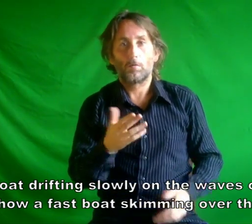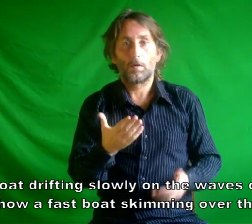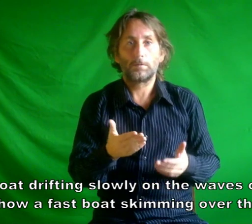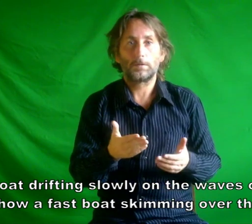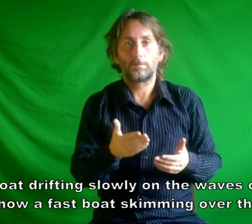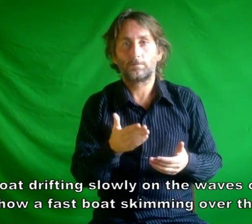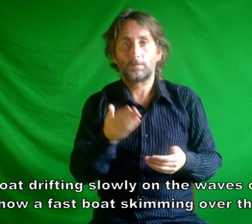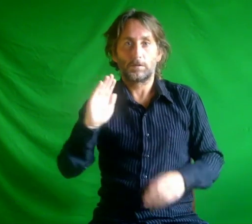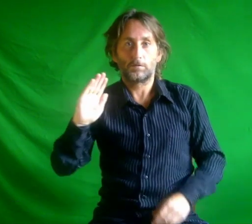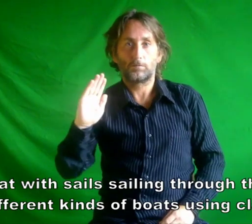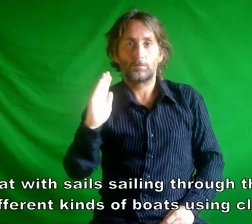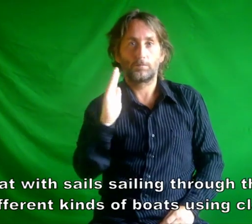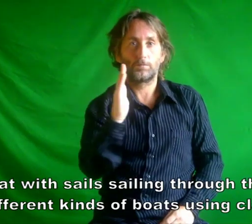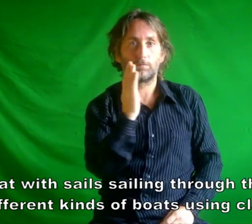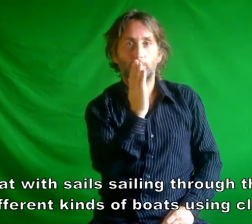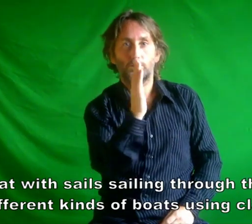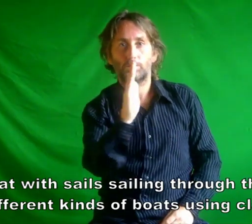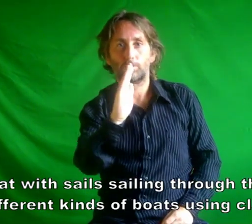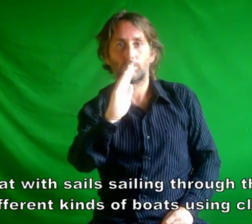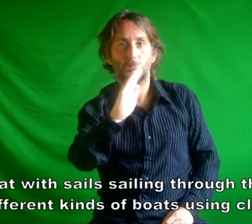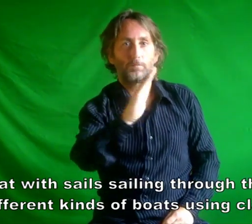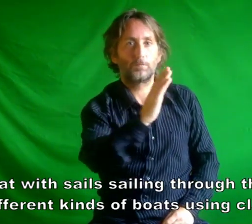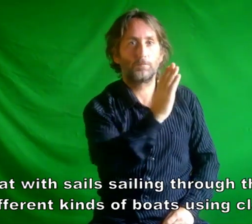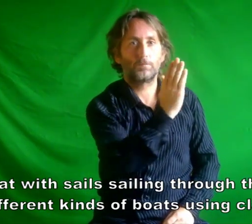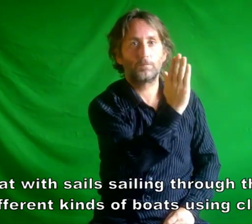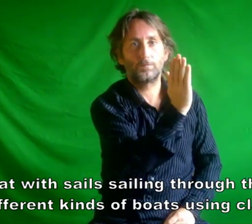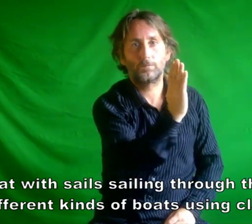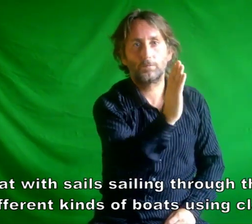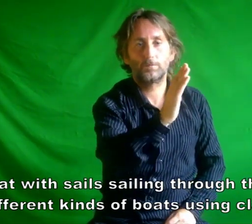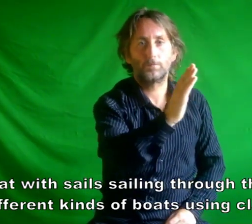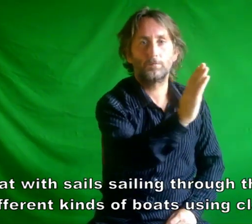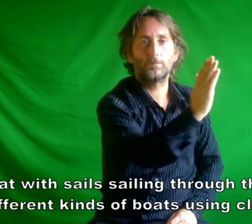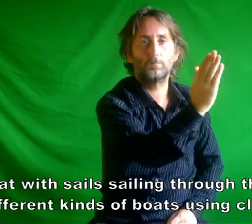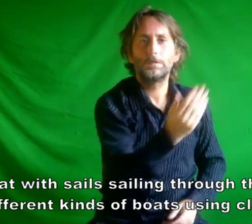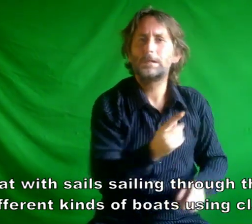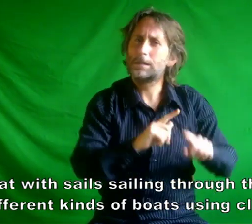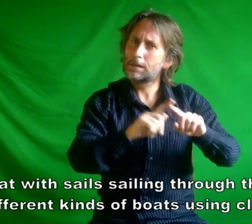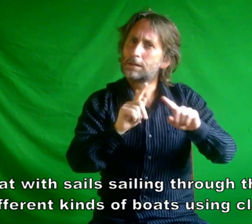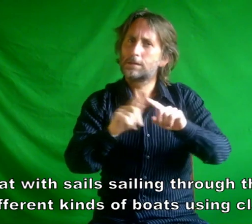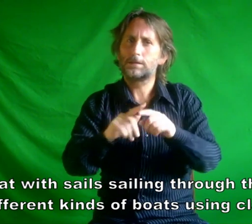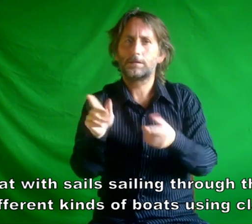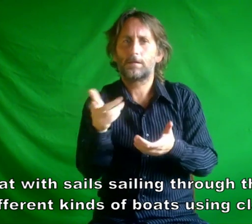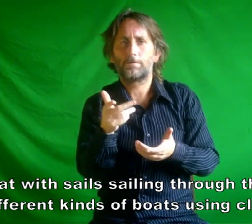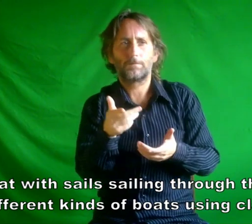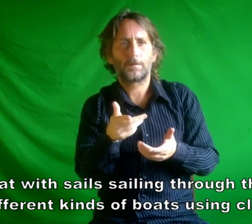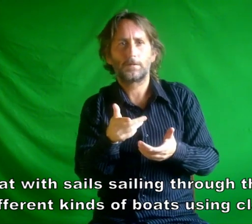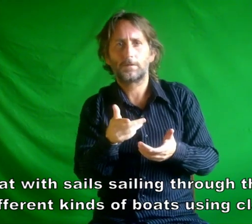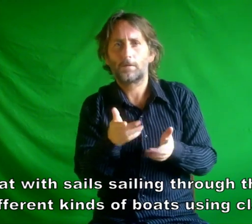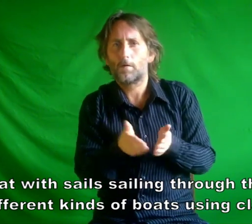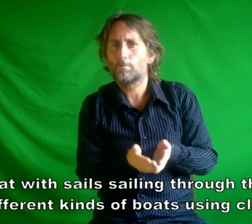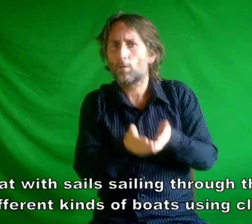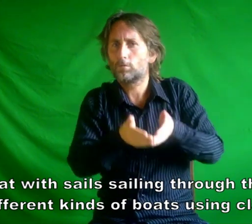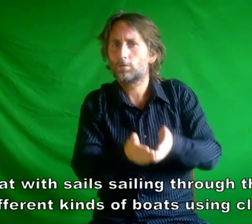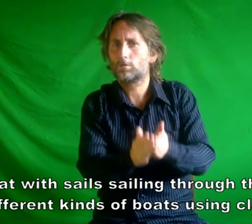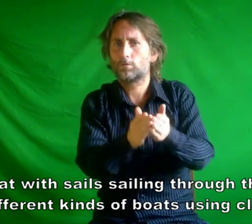with sails sailing through the water. All different kinds of boats shown using classifiers.